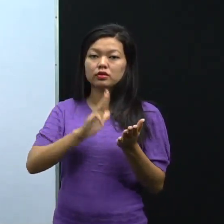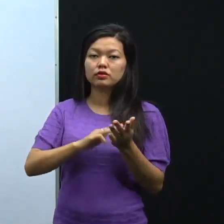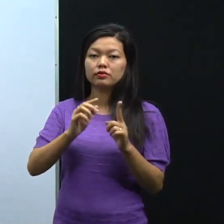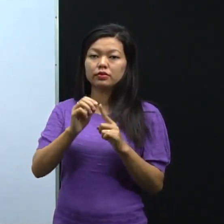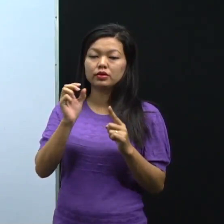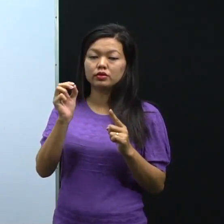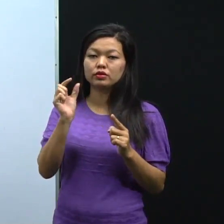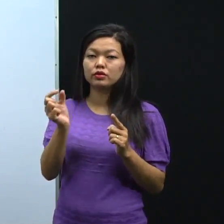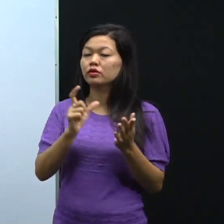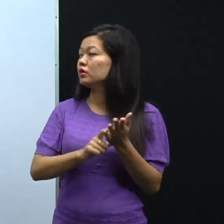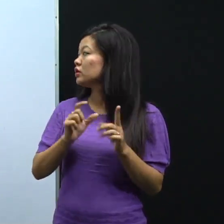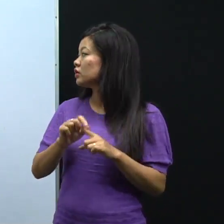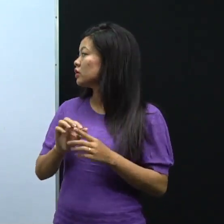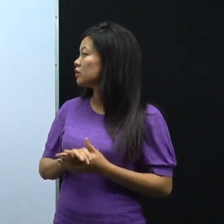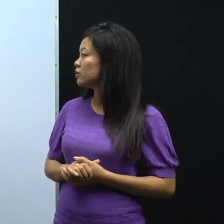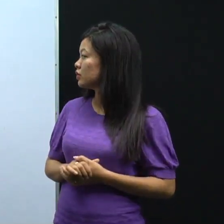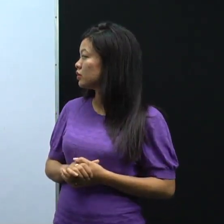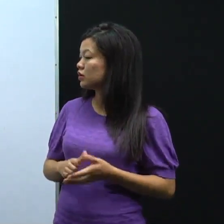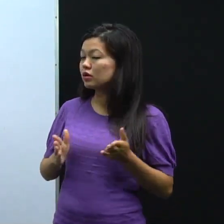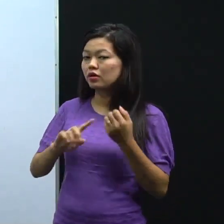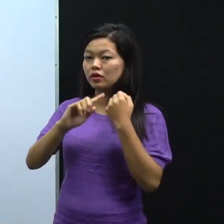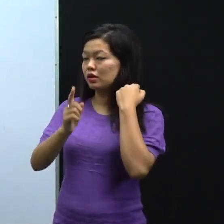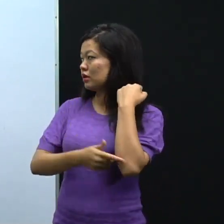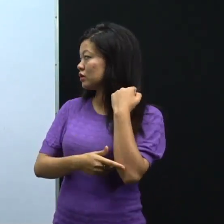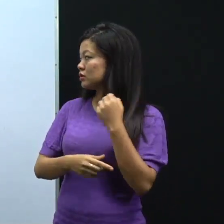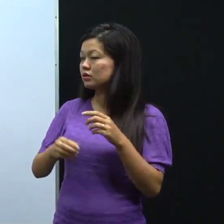is mole concept. Okay, mole concept.